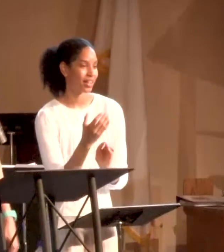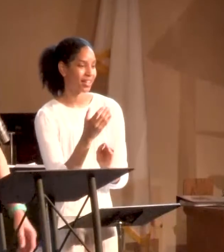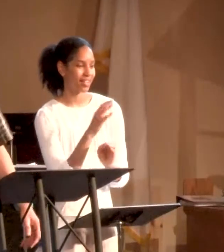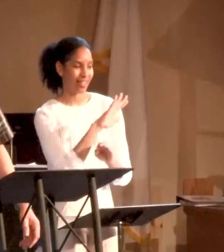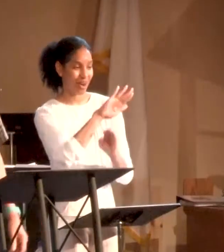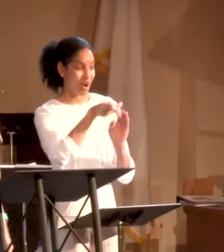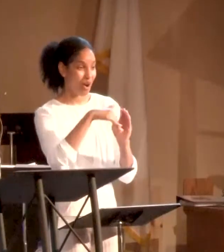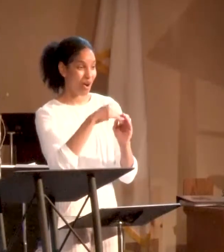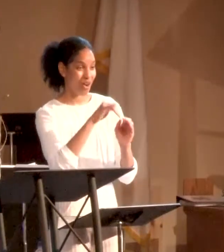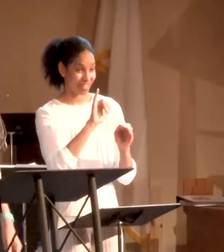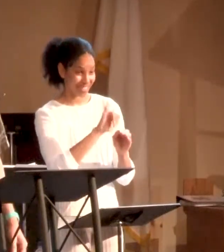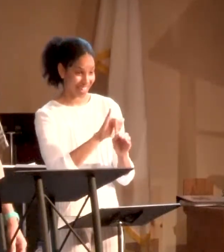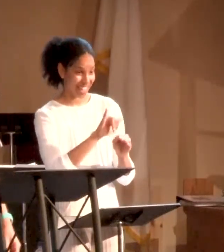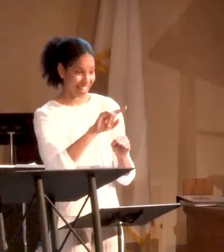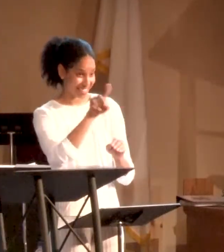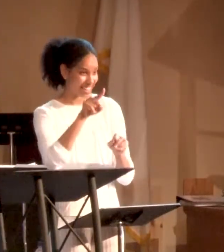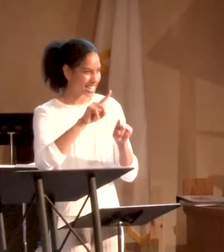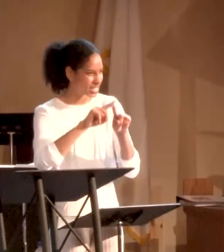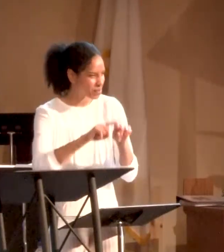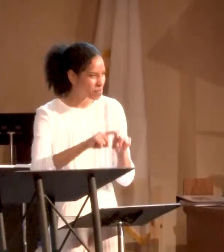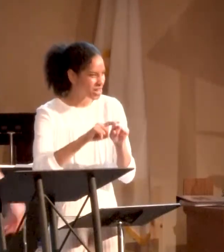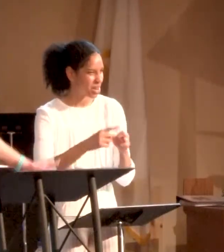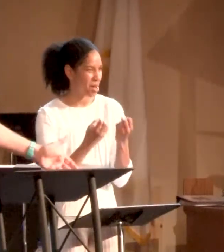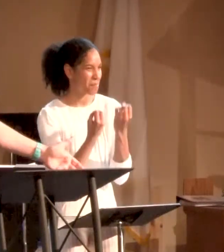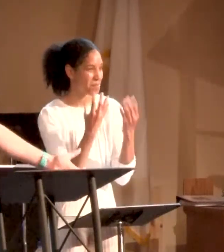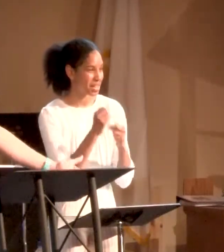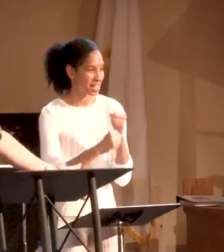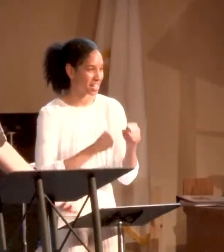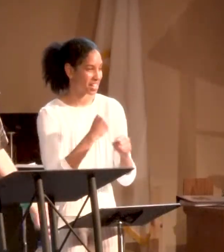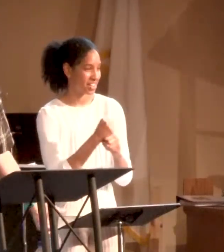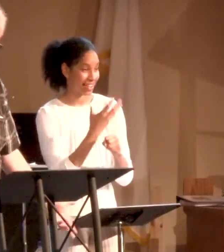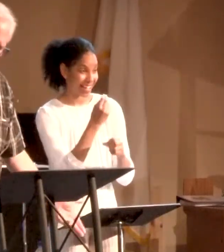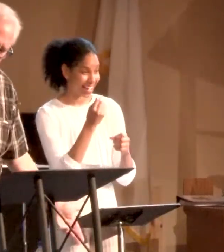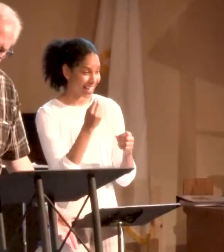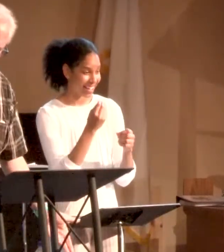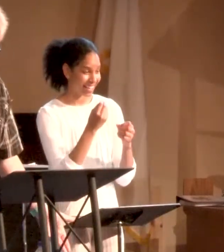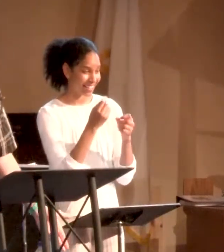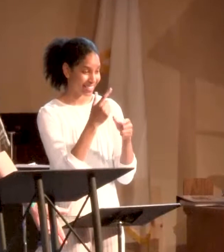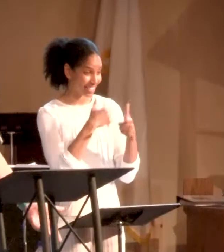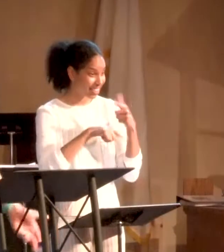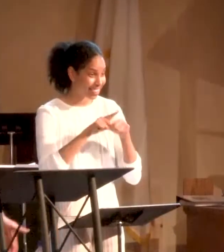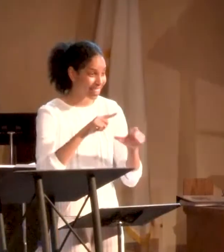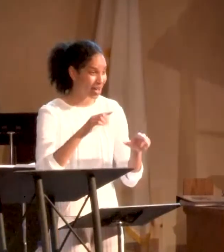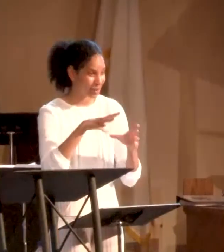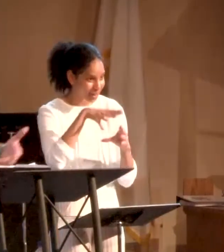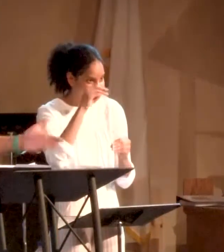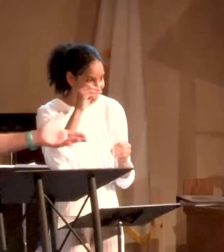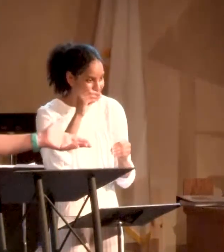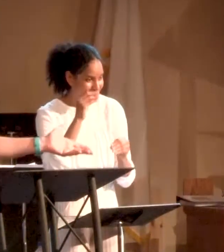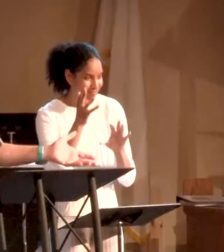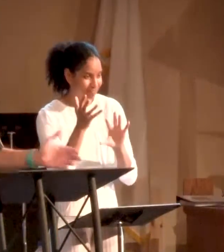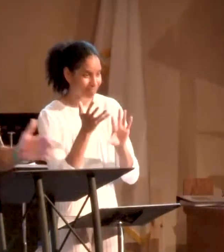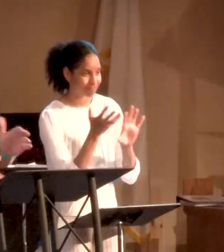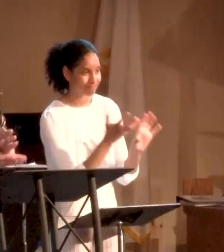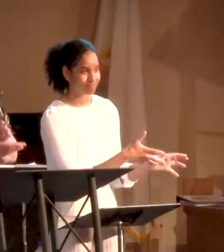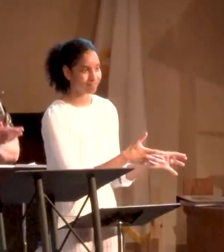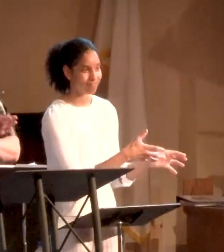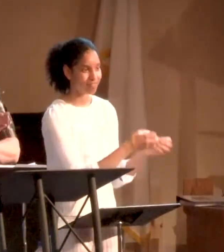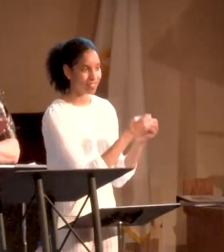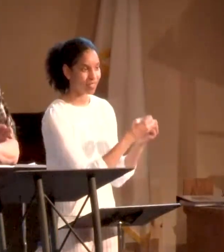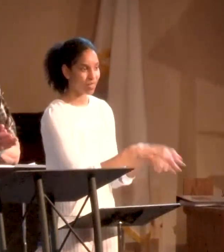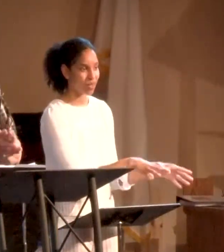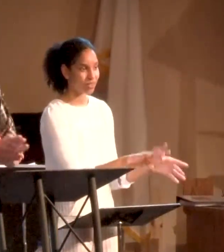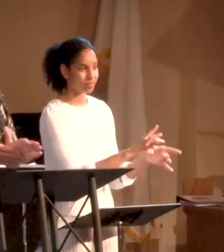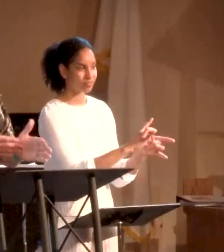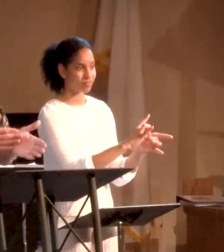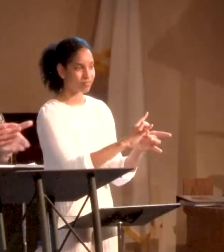all these years, and they languished. Over the next 40 or 50